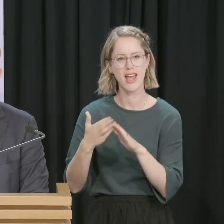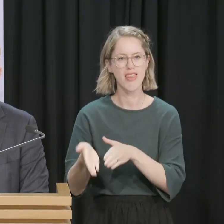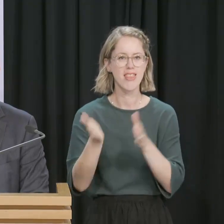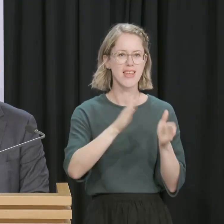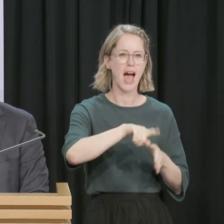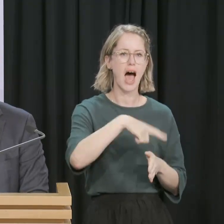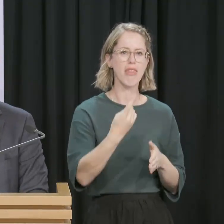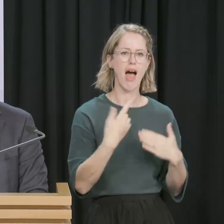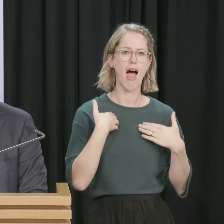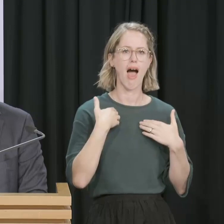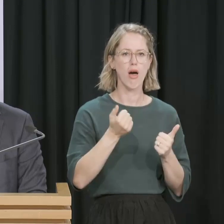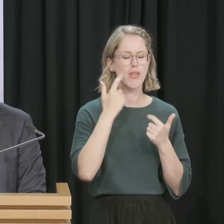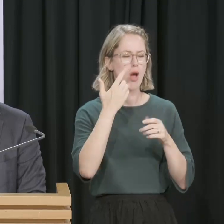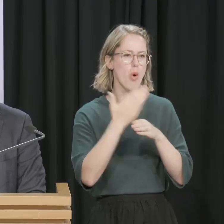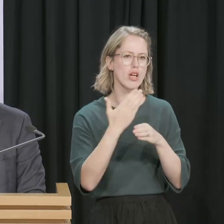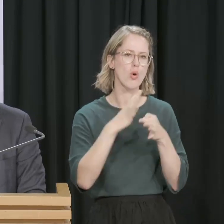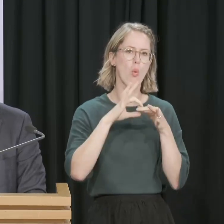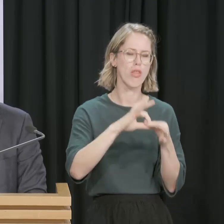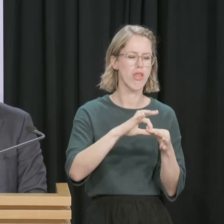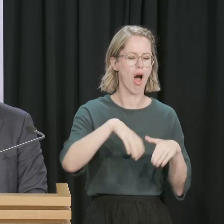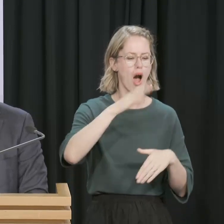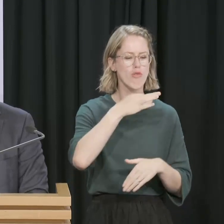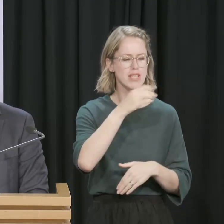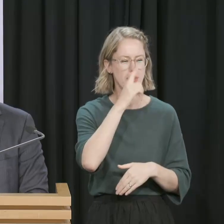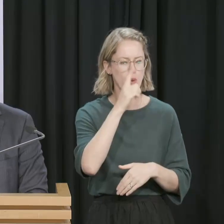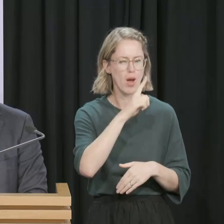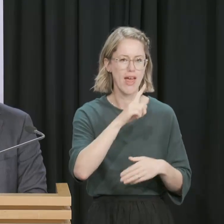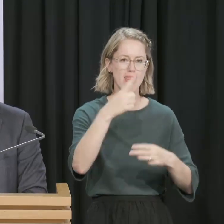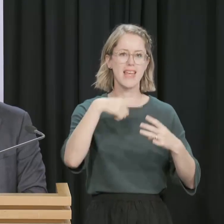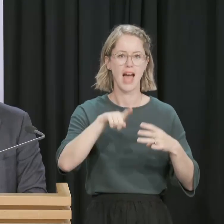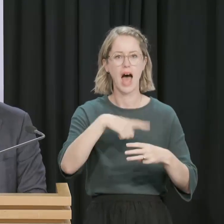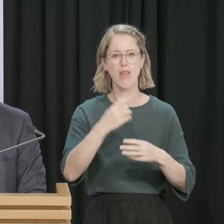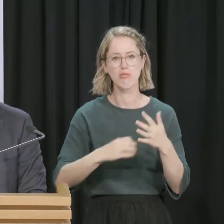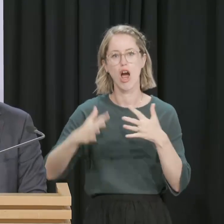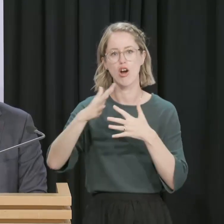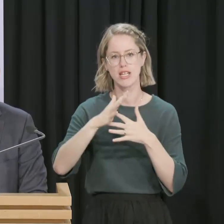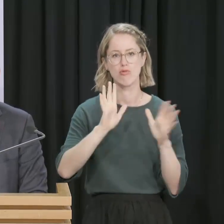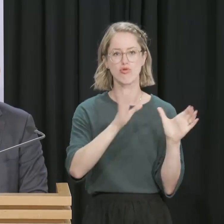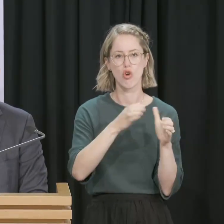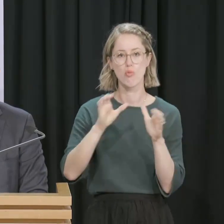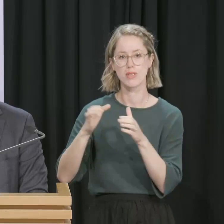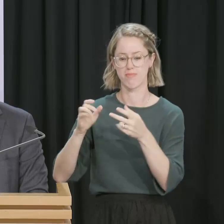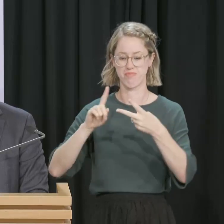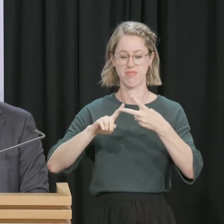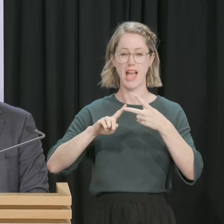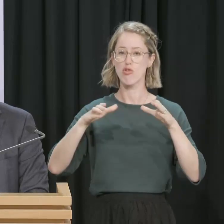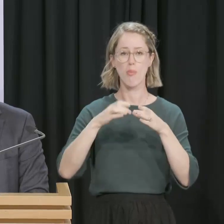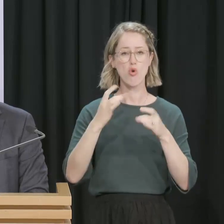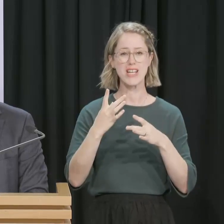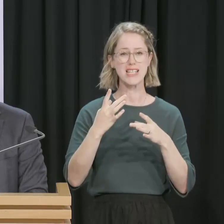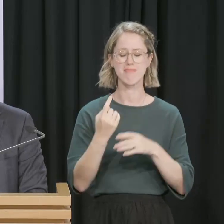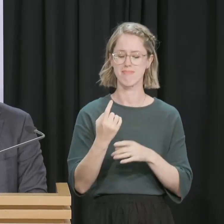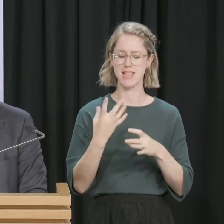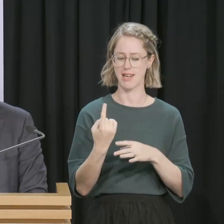workers protecting our most vulnerable and some of our priority populations. This work also started in February and will continue